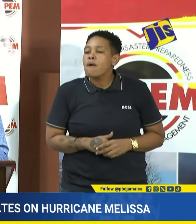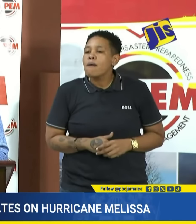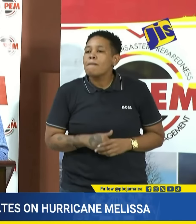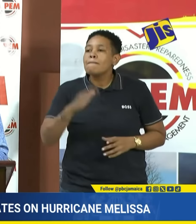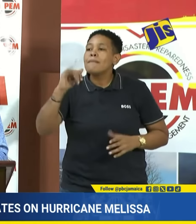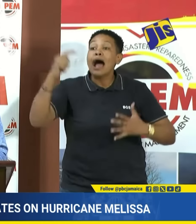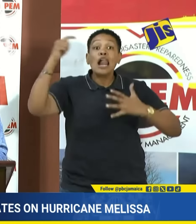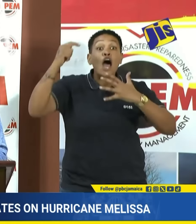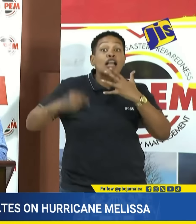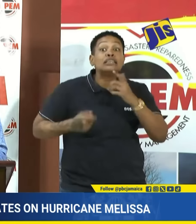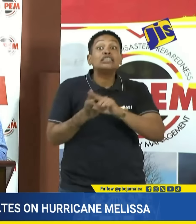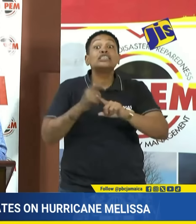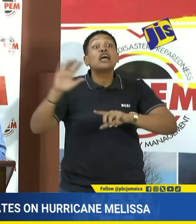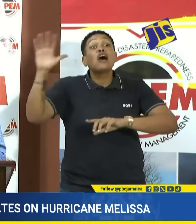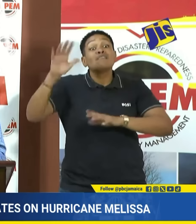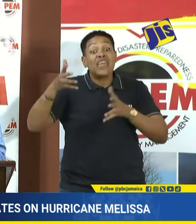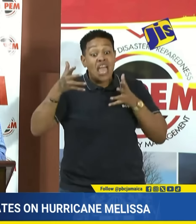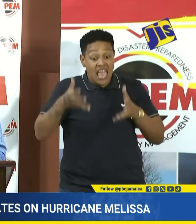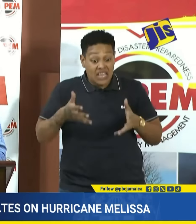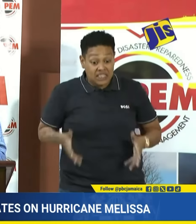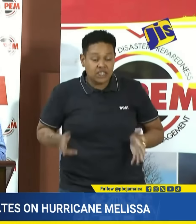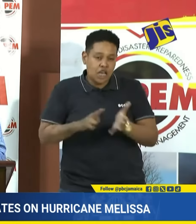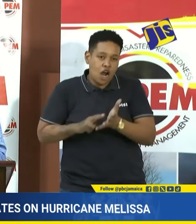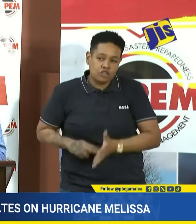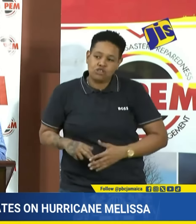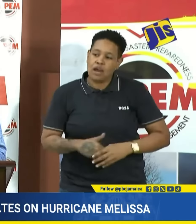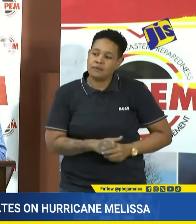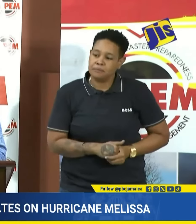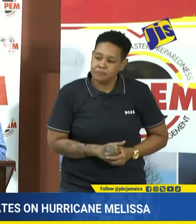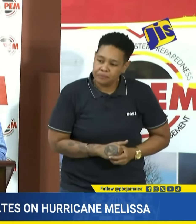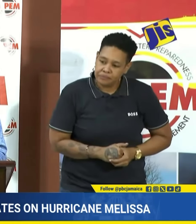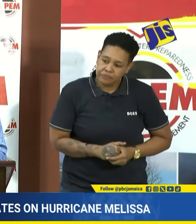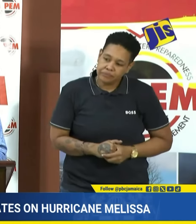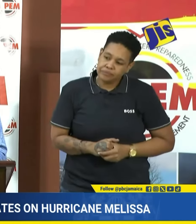by the conditionalities of their existing contract.